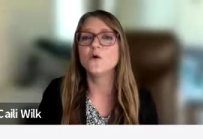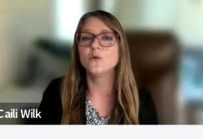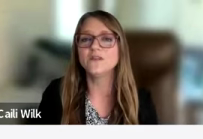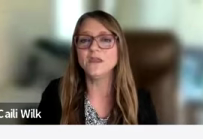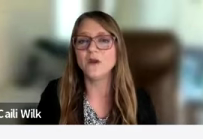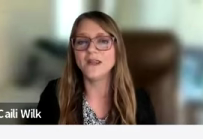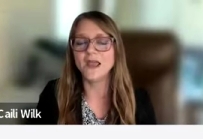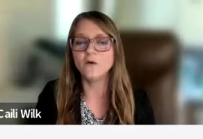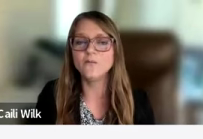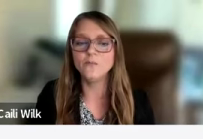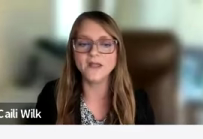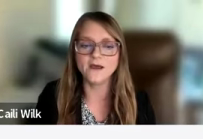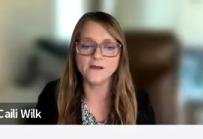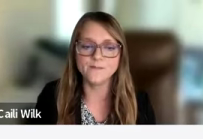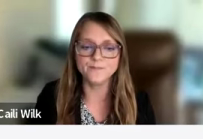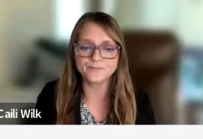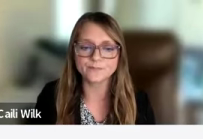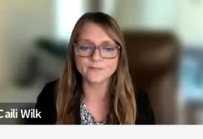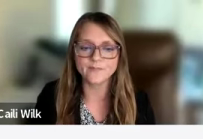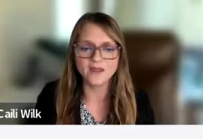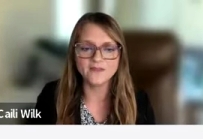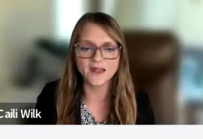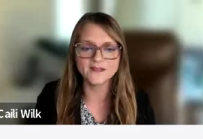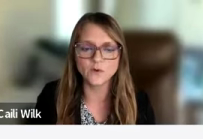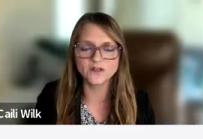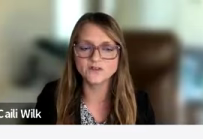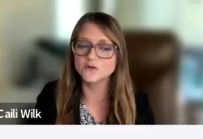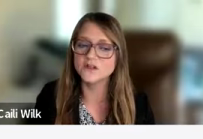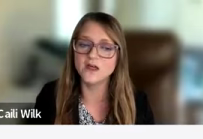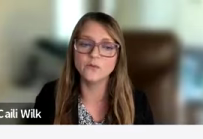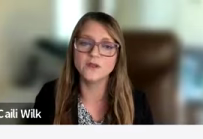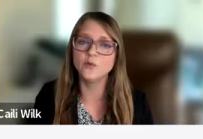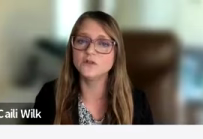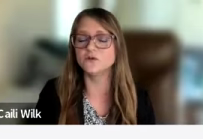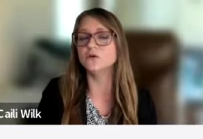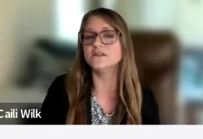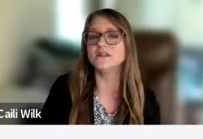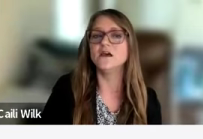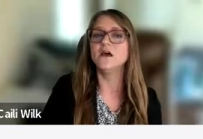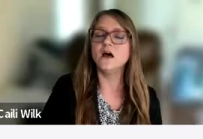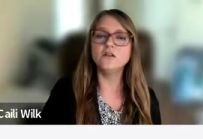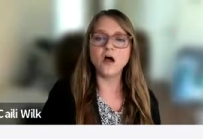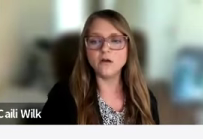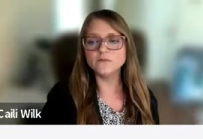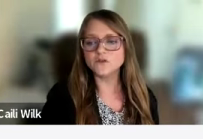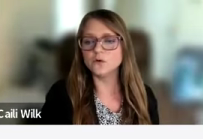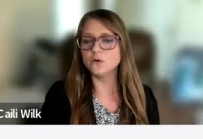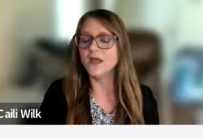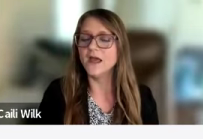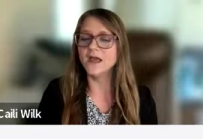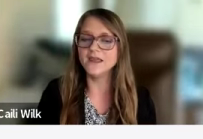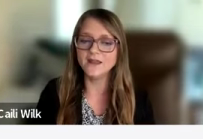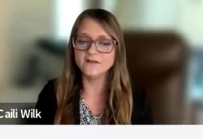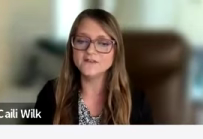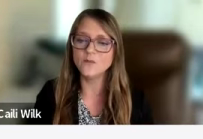device with me right now, but that is one of the tools. Another really important tool is the alarm